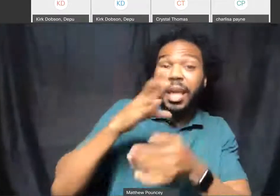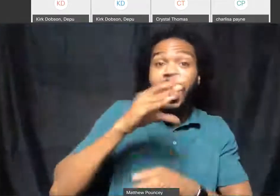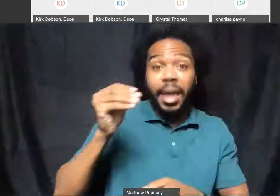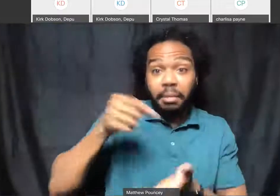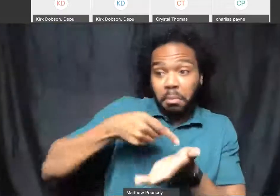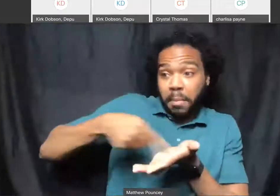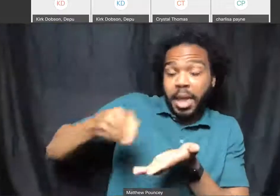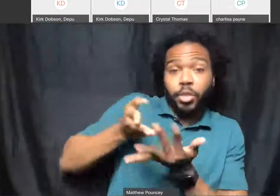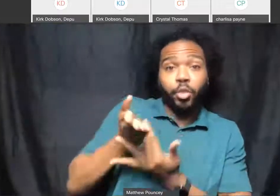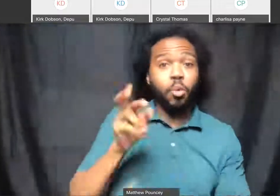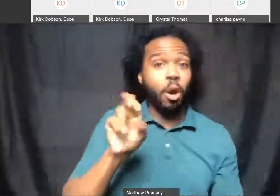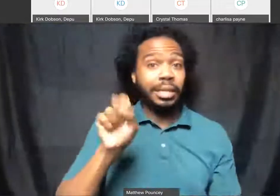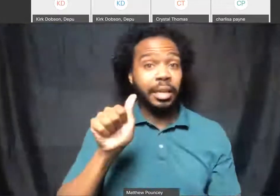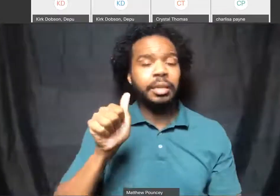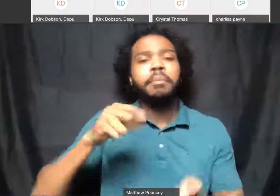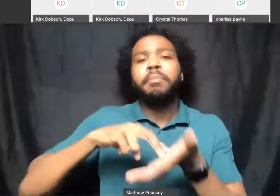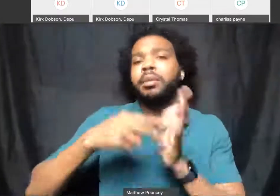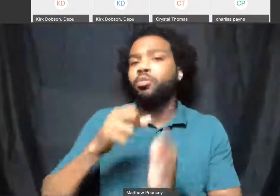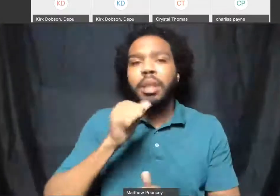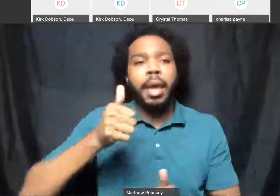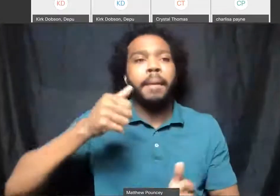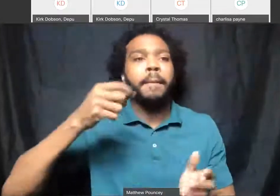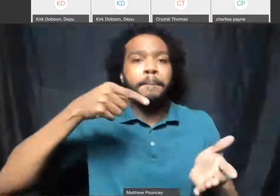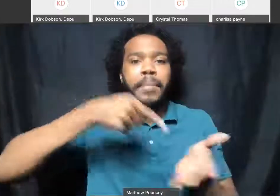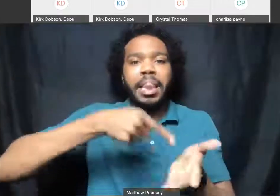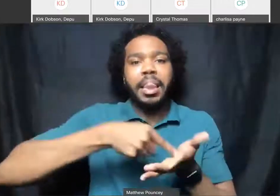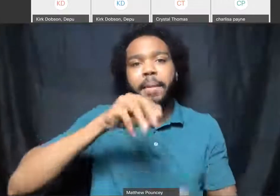billing Medicaid for two services at the same time.